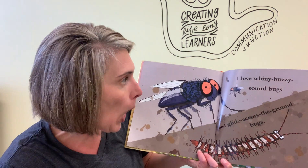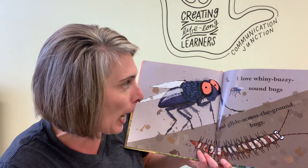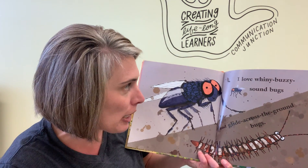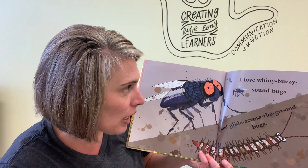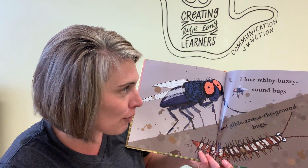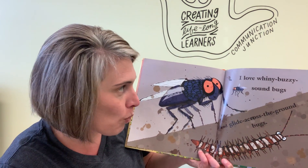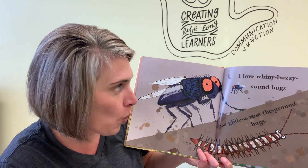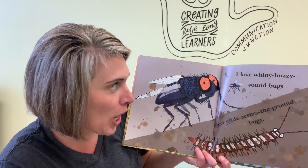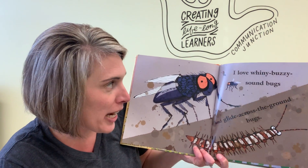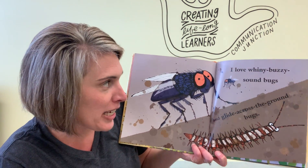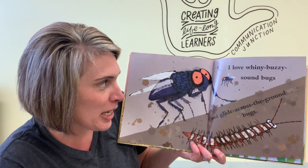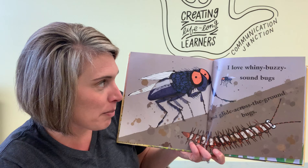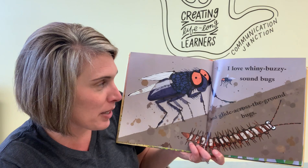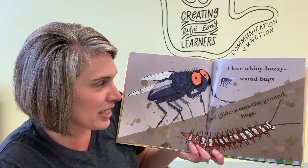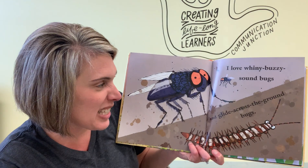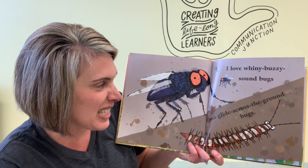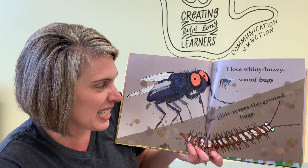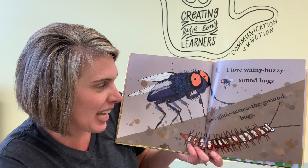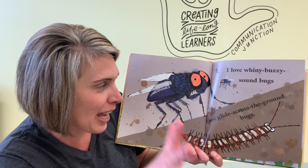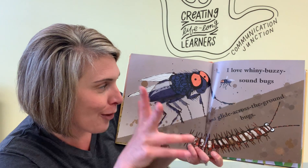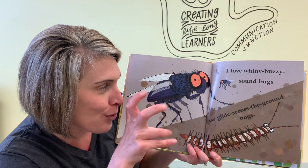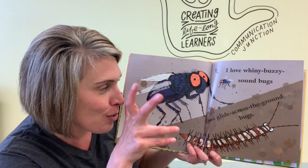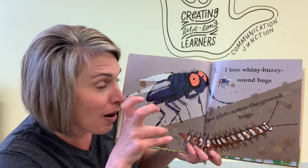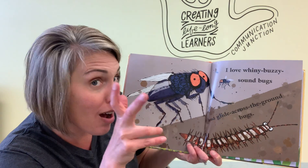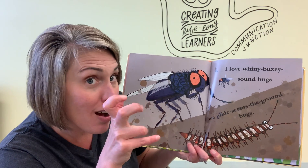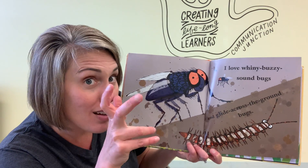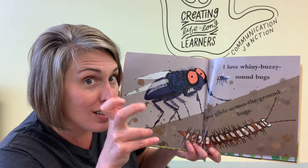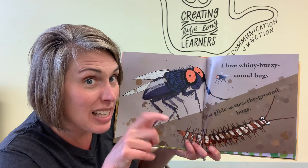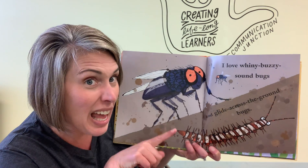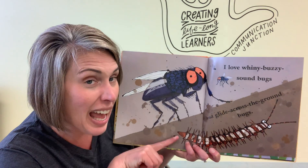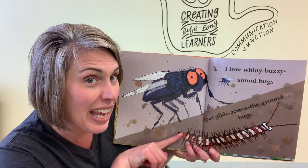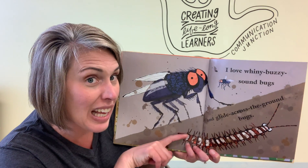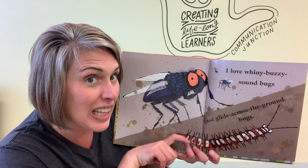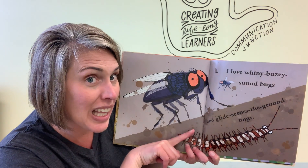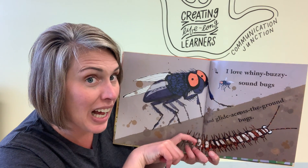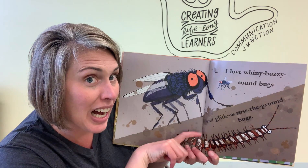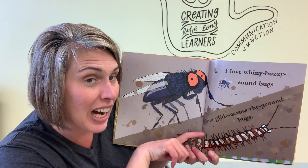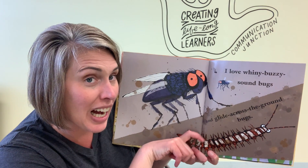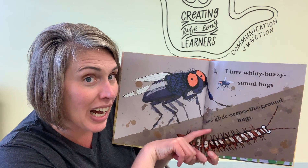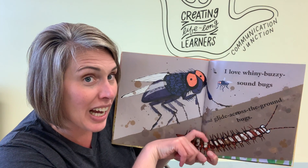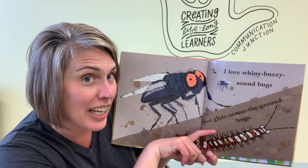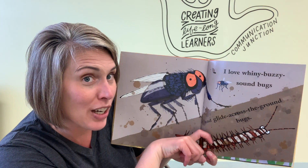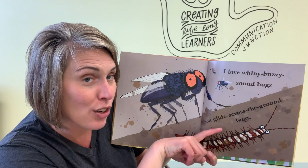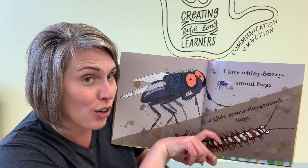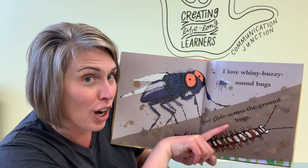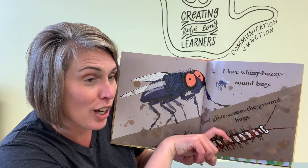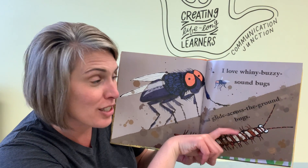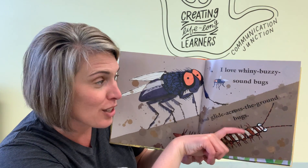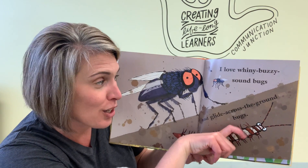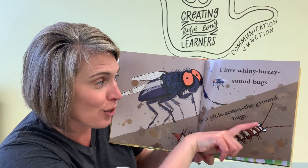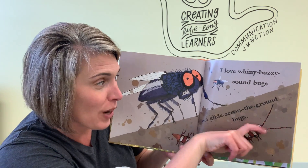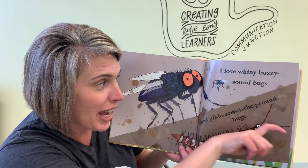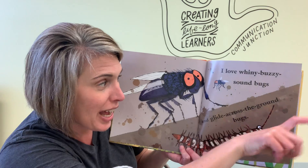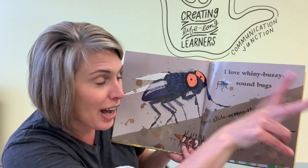I love whiny, buzzy sound bugs and glide across the